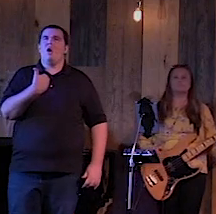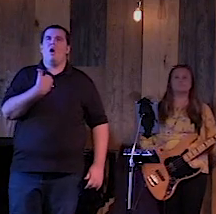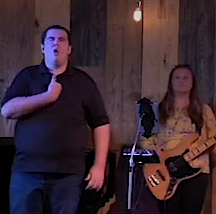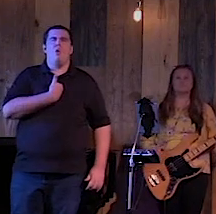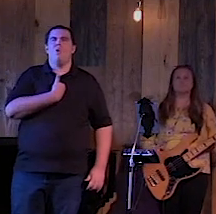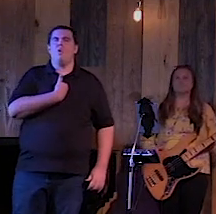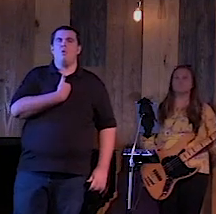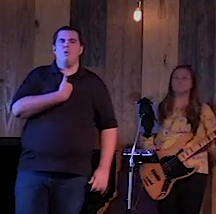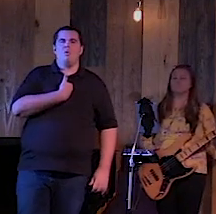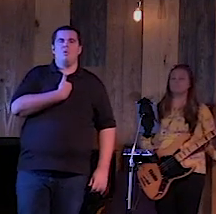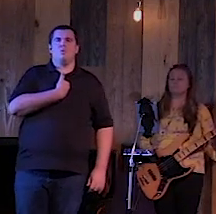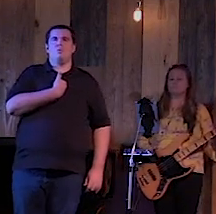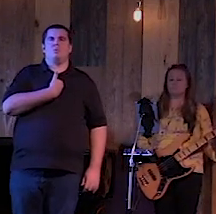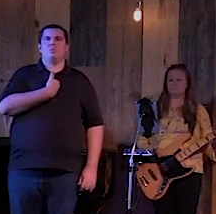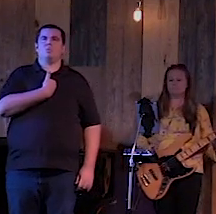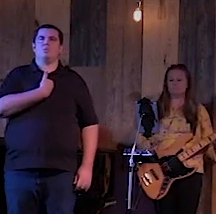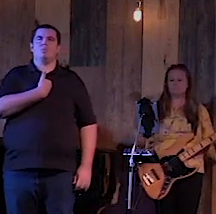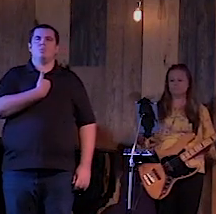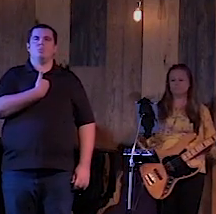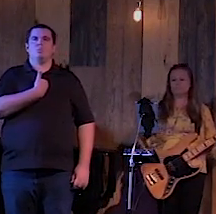my